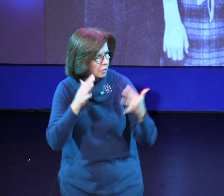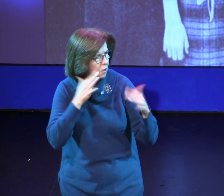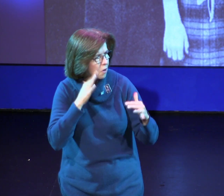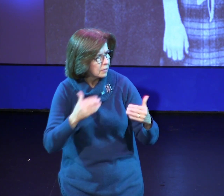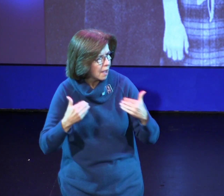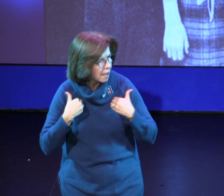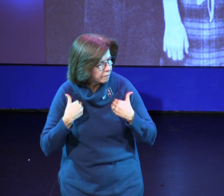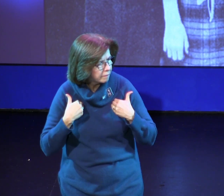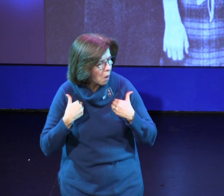noise.